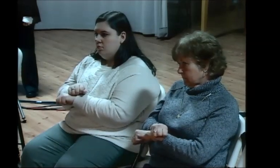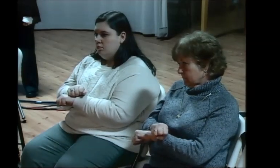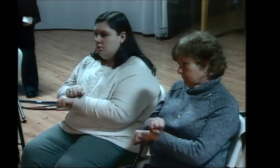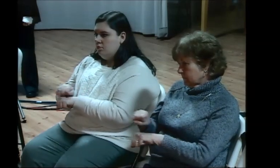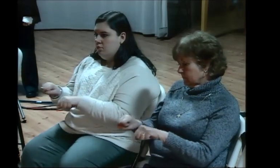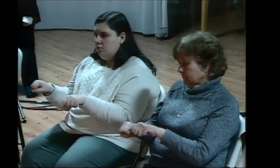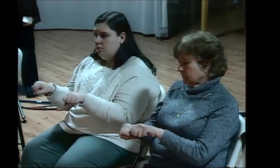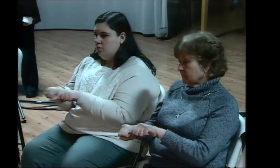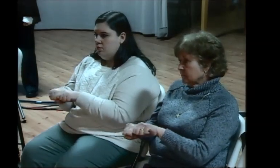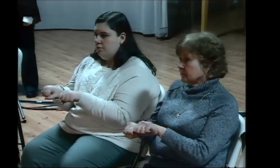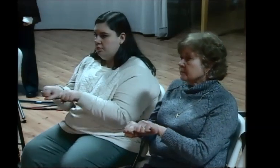shoes,